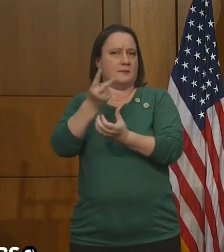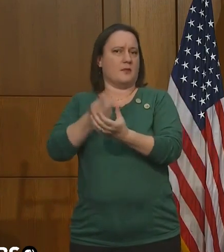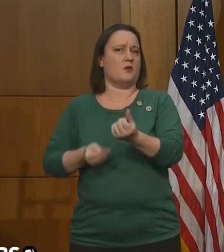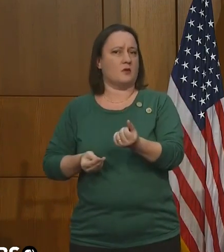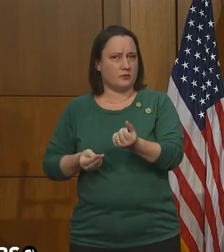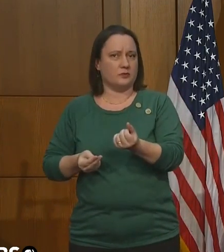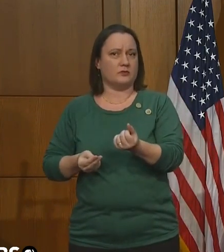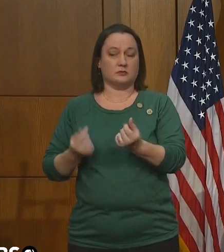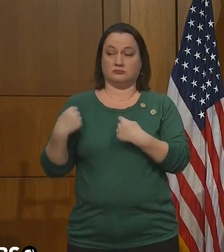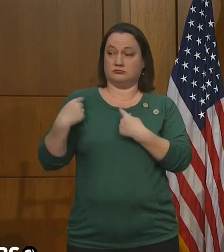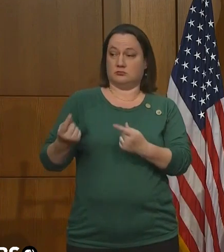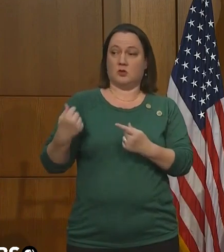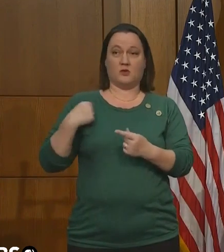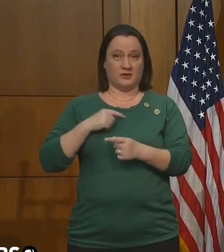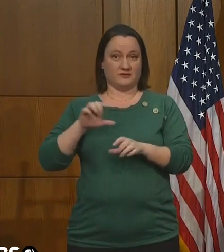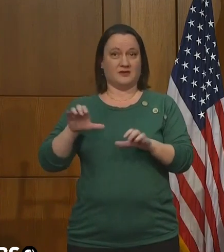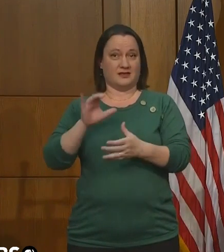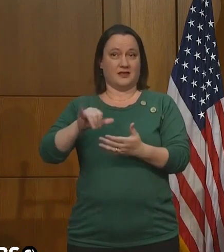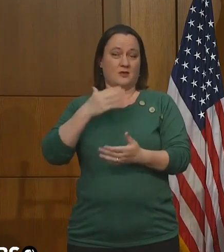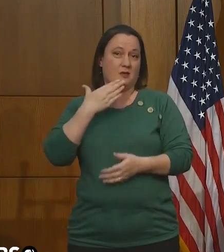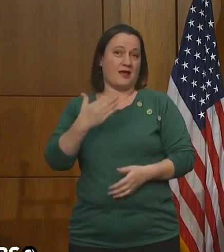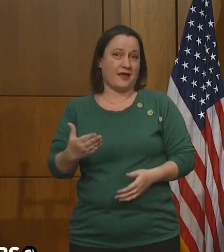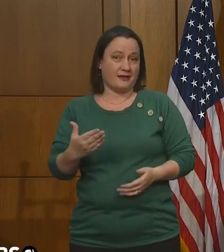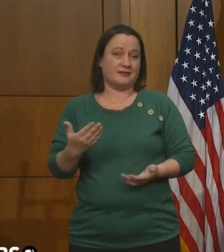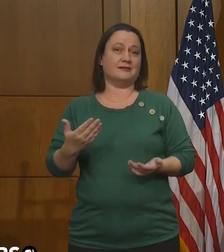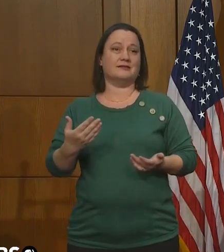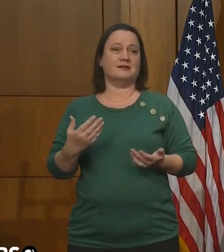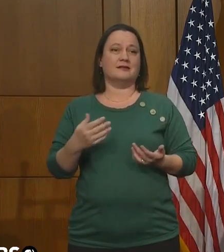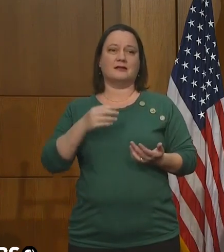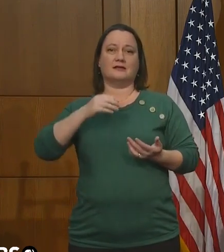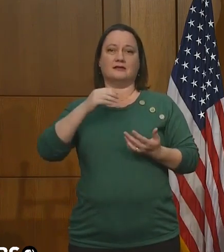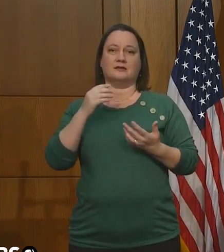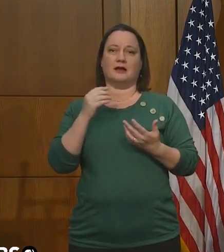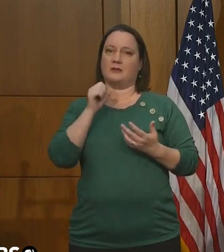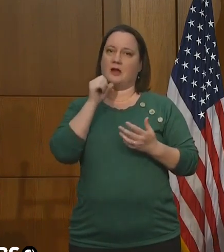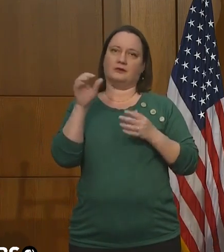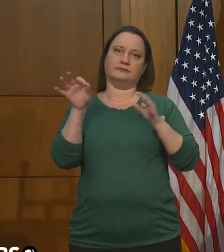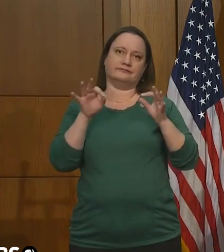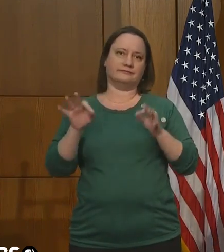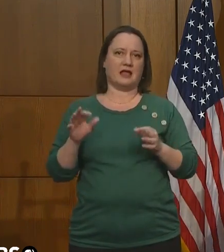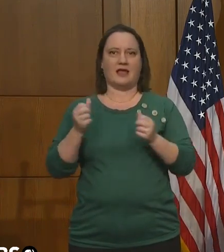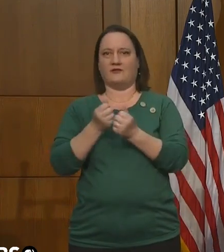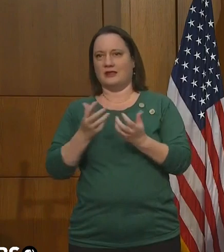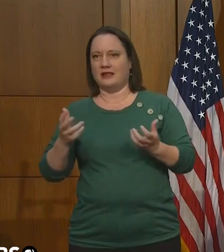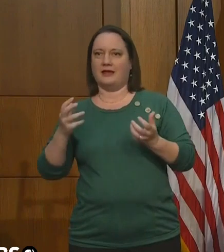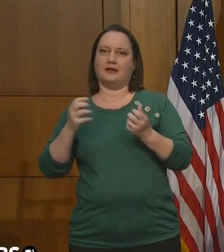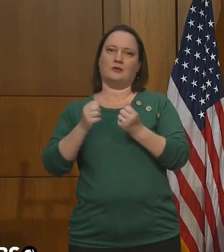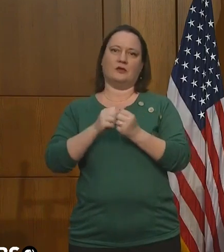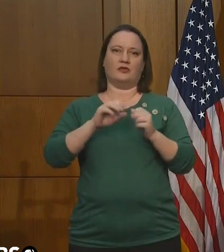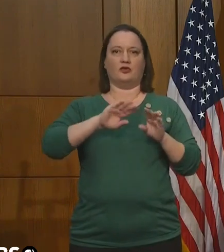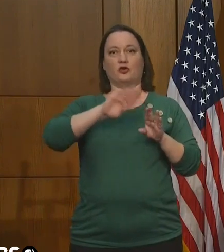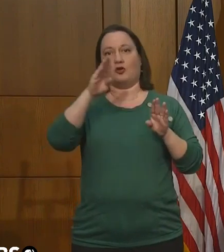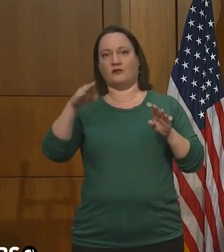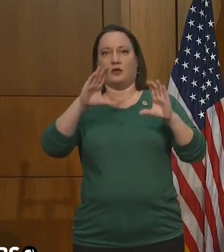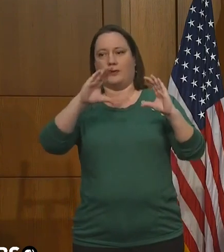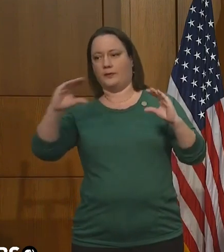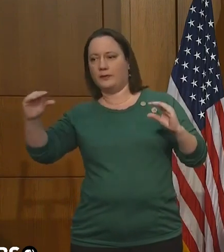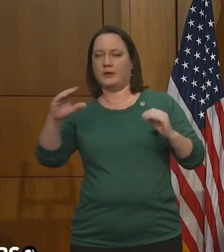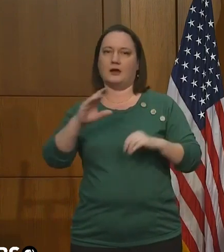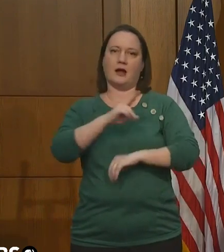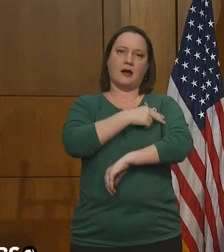we've done so well. I won't reiterate all that as a Commonwealth, where we are with our flattening of the curve and our